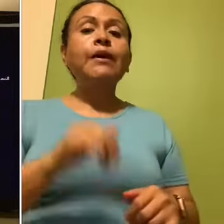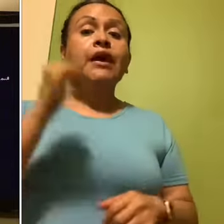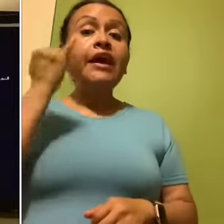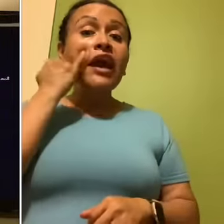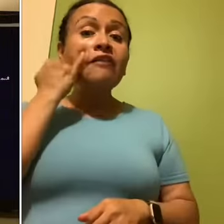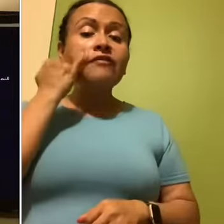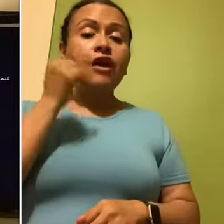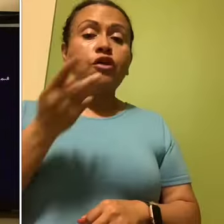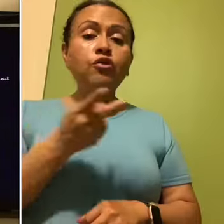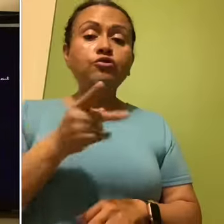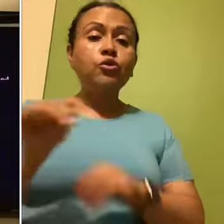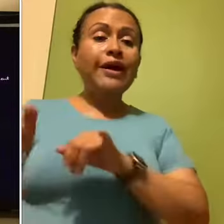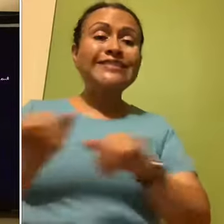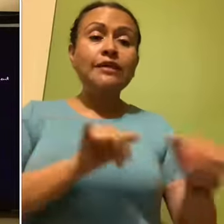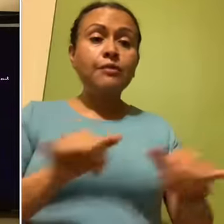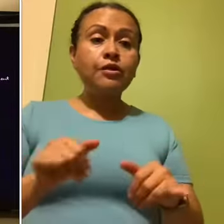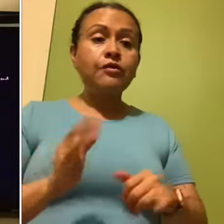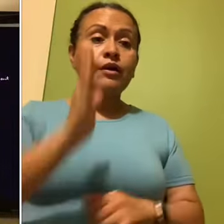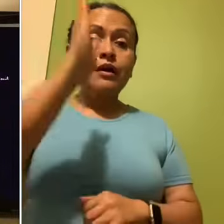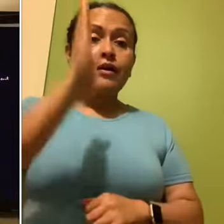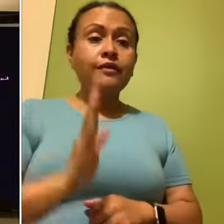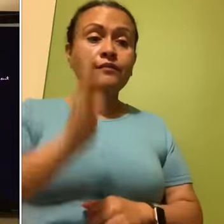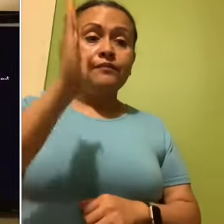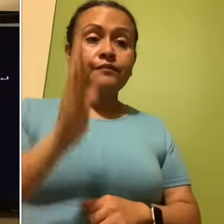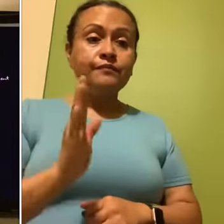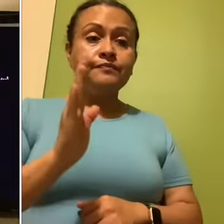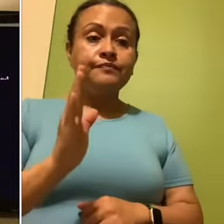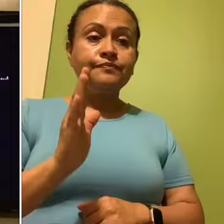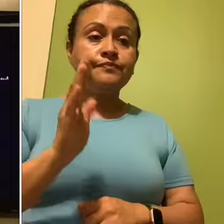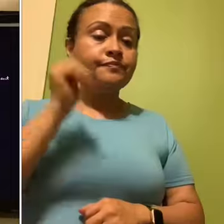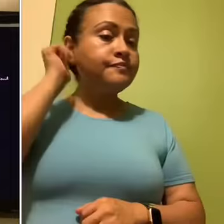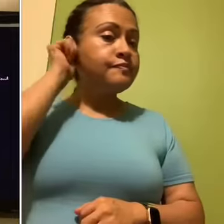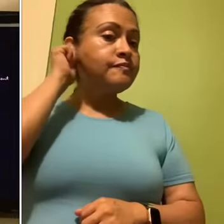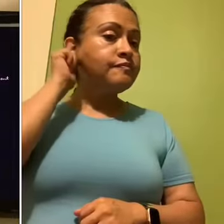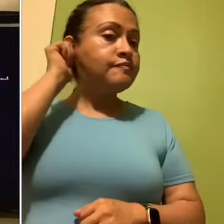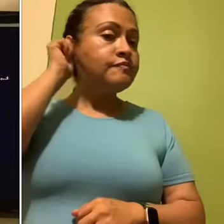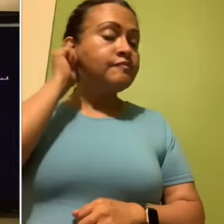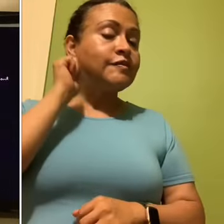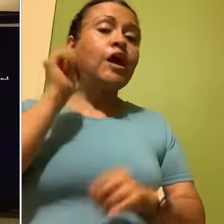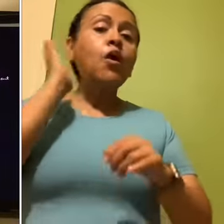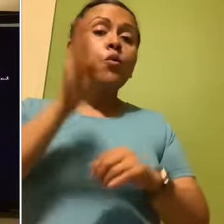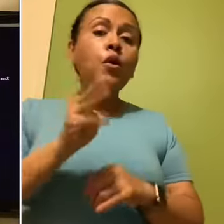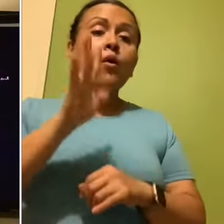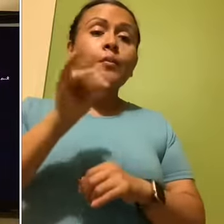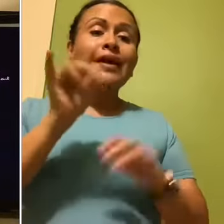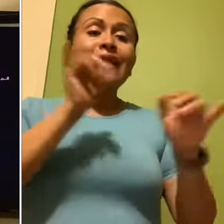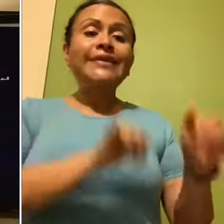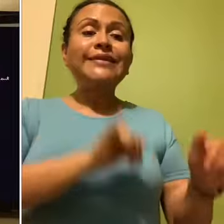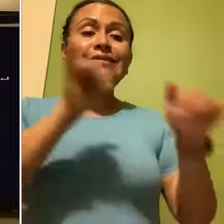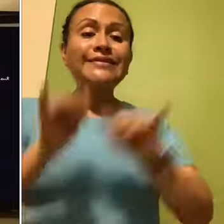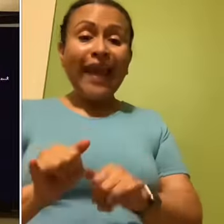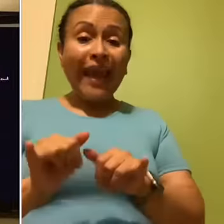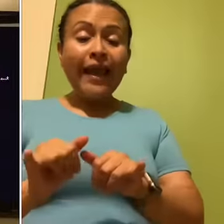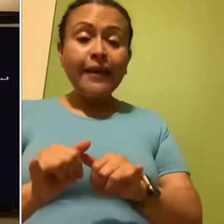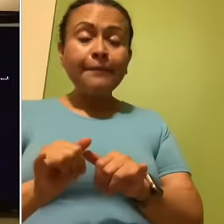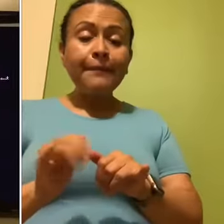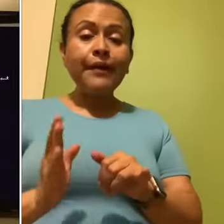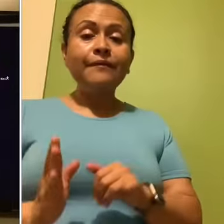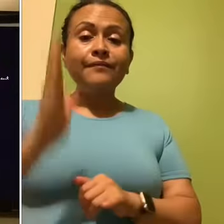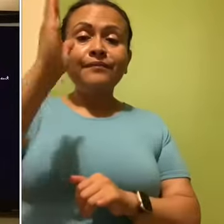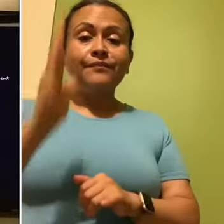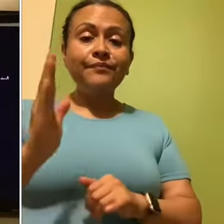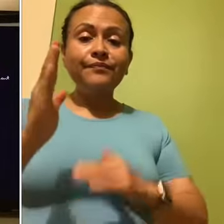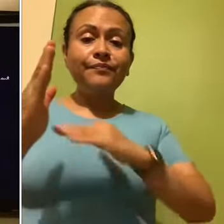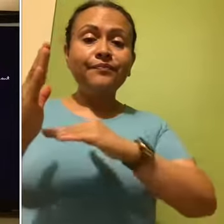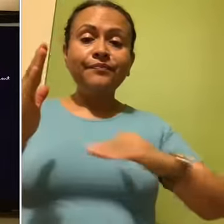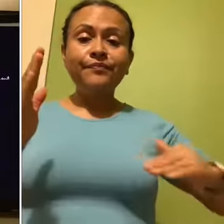the same. So if these 2 are similar, then the ratio of this side to this side is going to be the same as